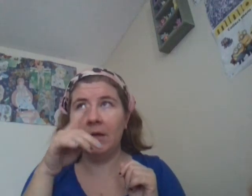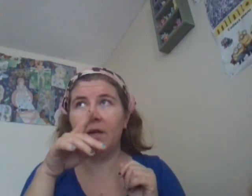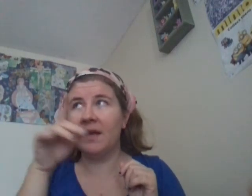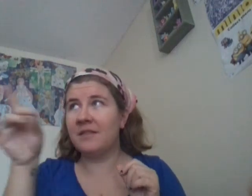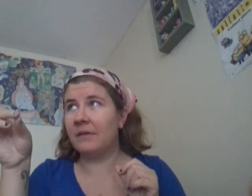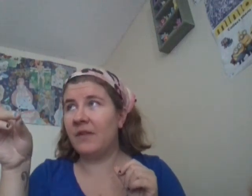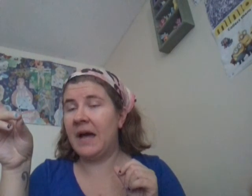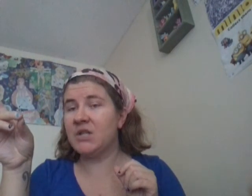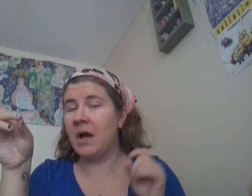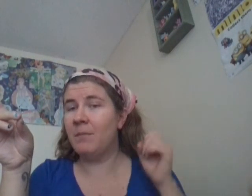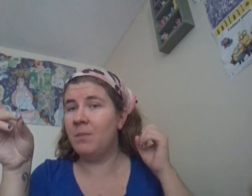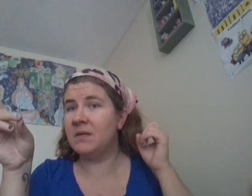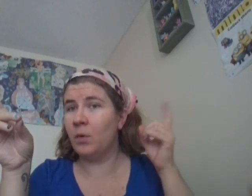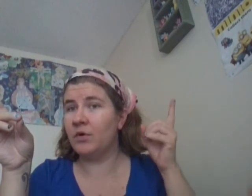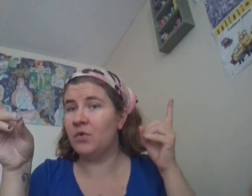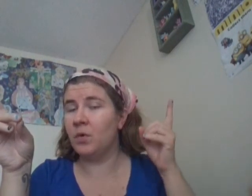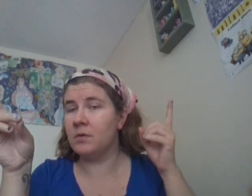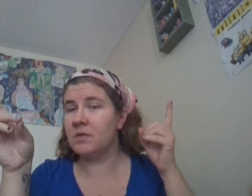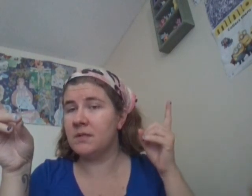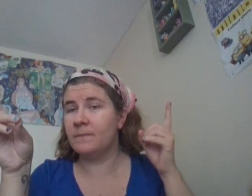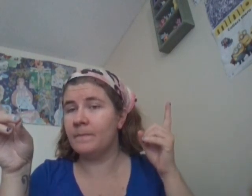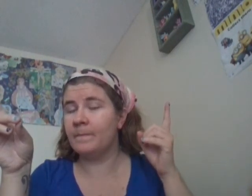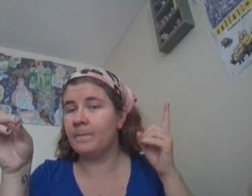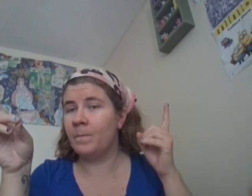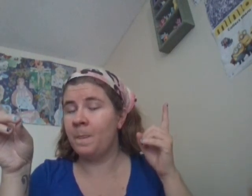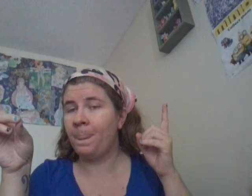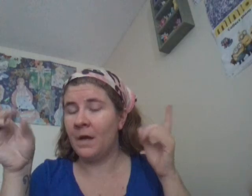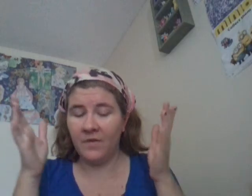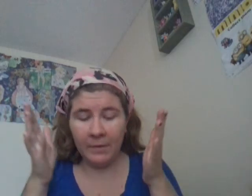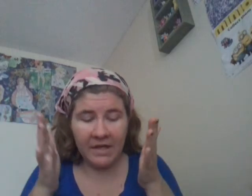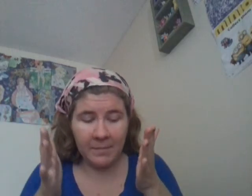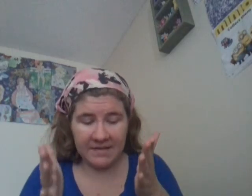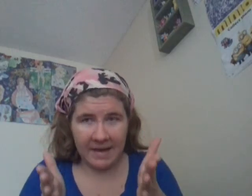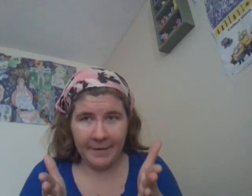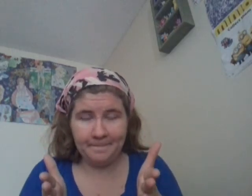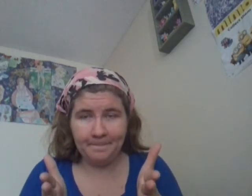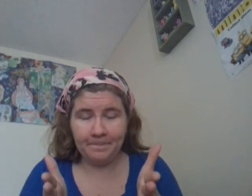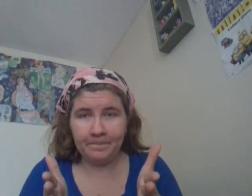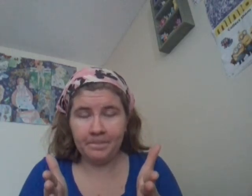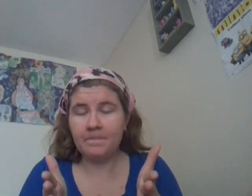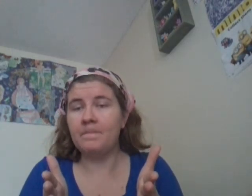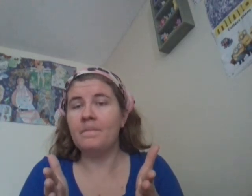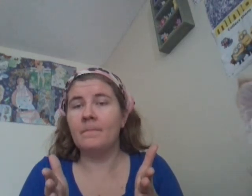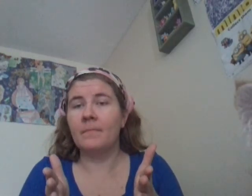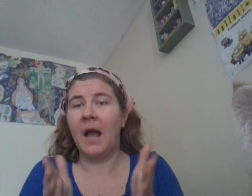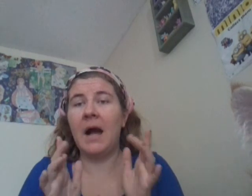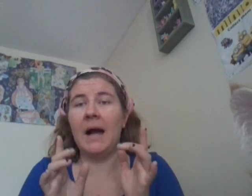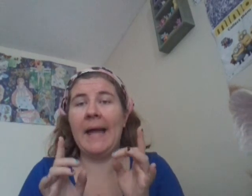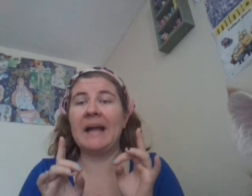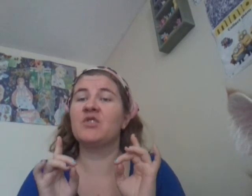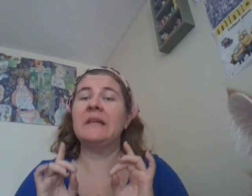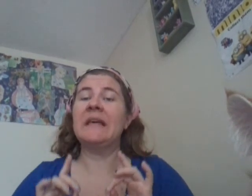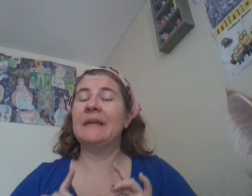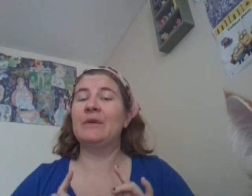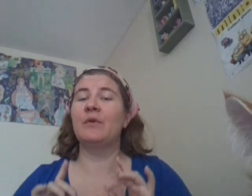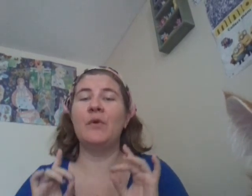me looking at the flash, I may miss one or two words. So if I'm looking at my tablet, I actually hear